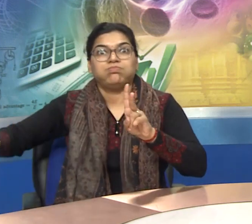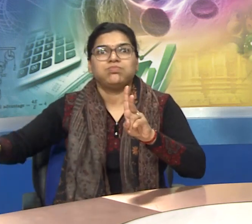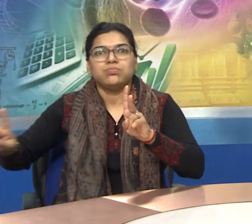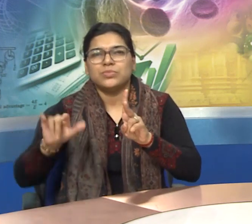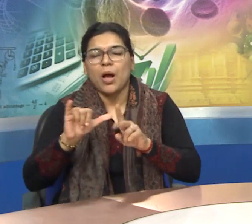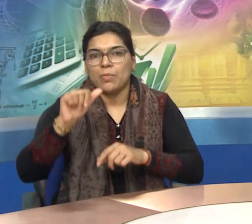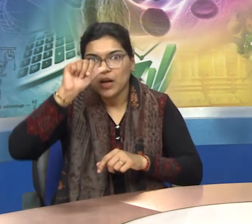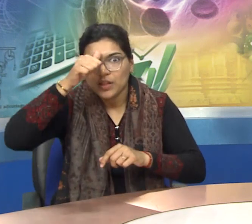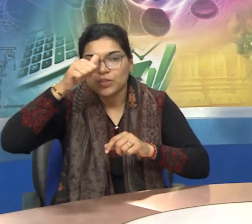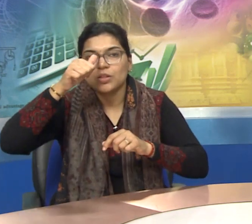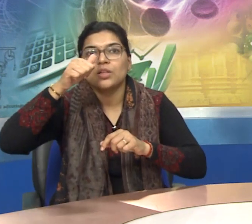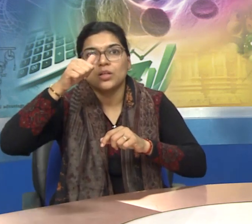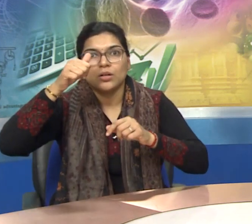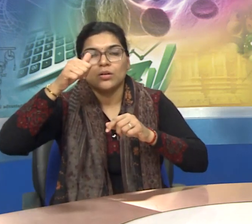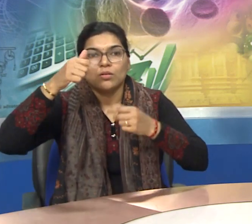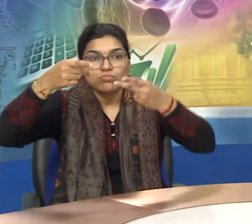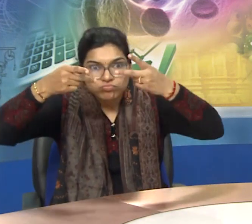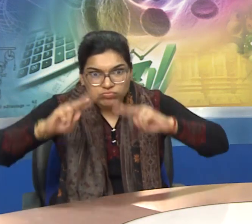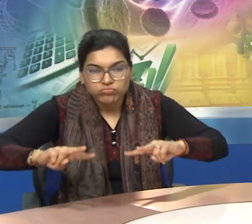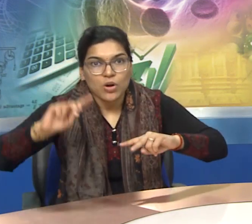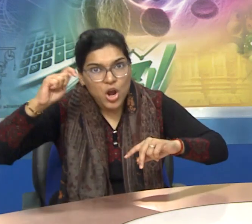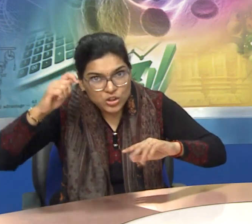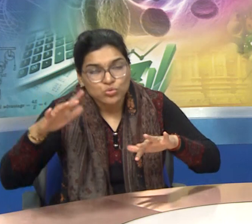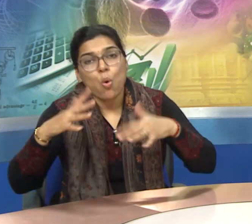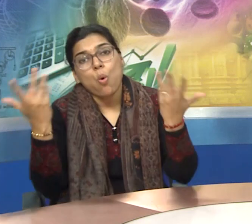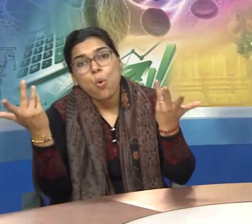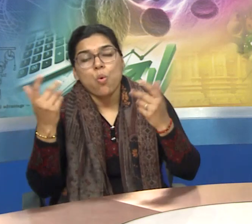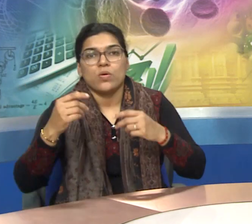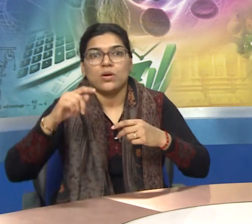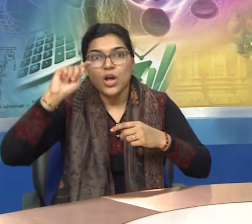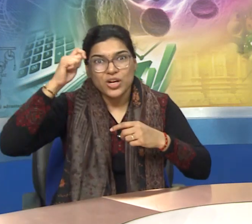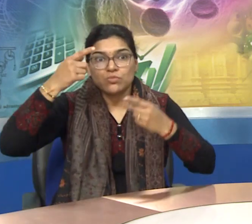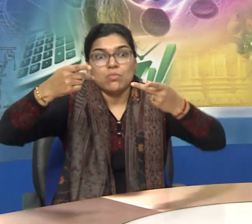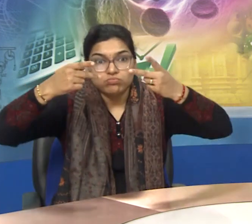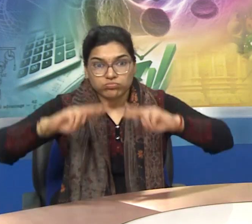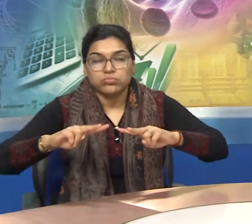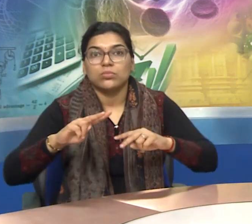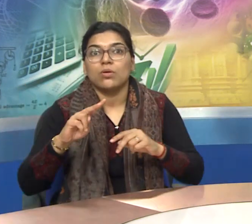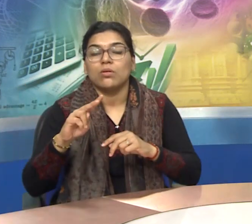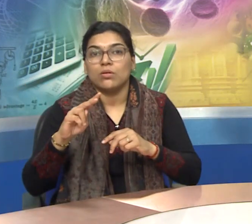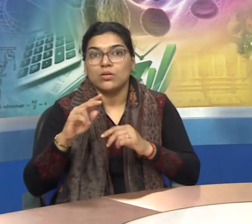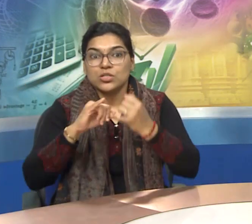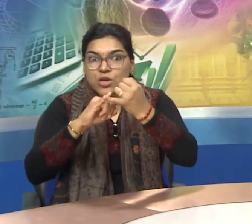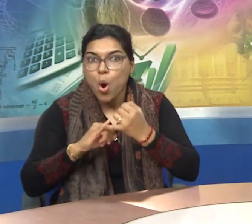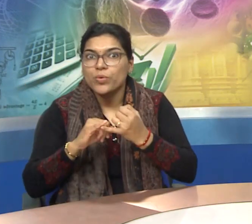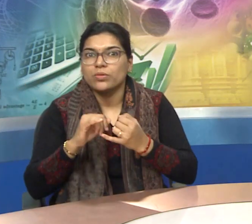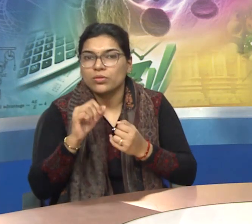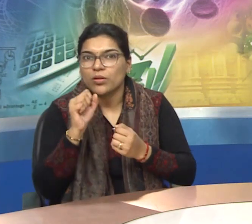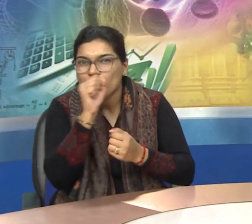in all languages and provides general to specialized